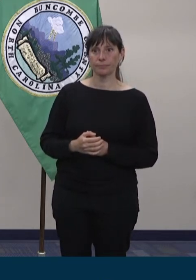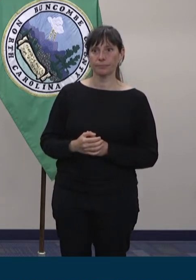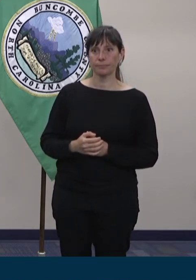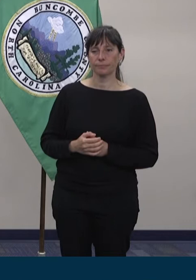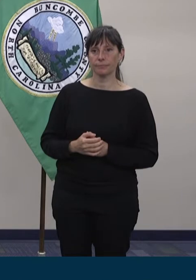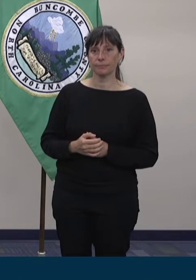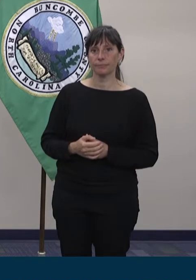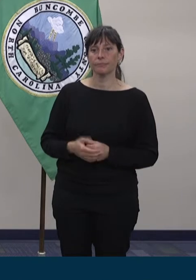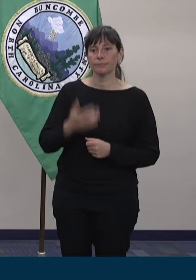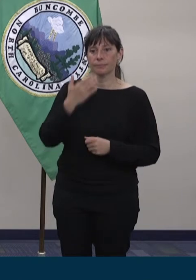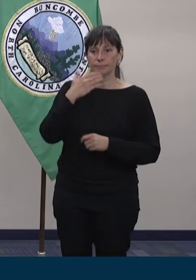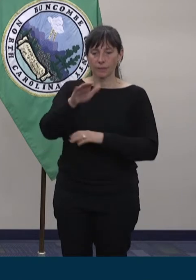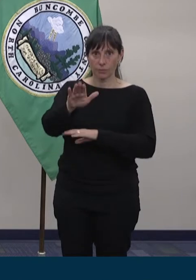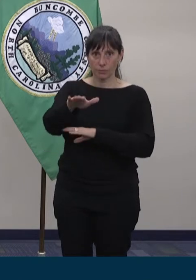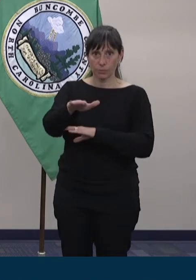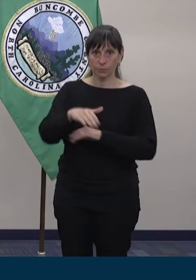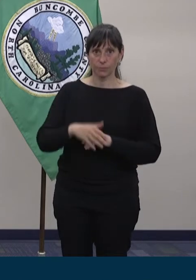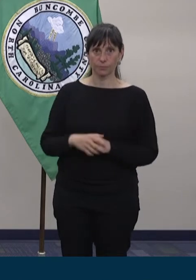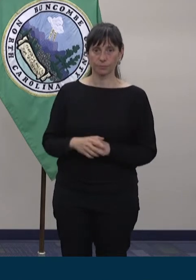Good afternoon.